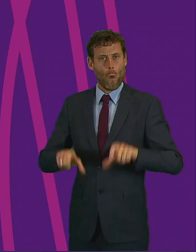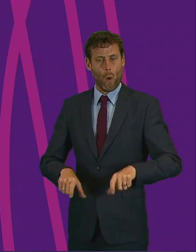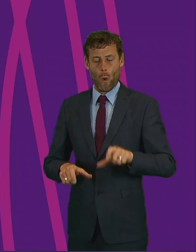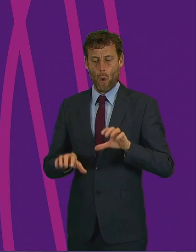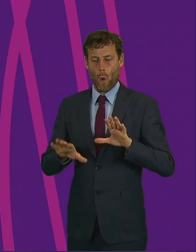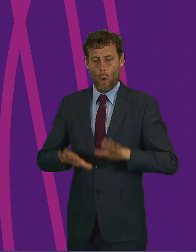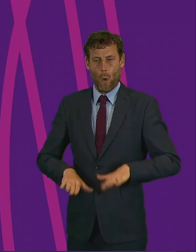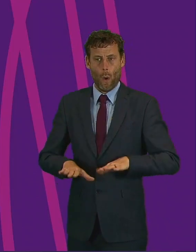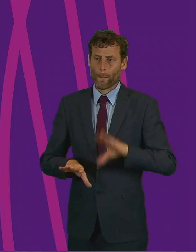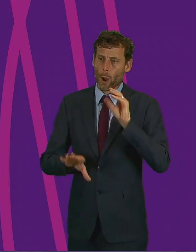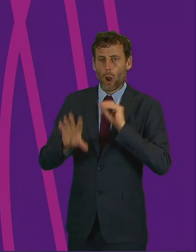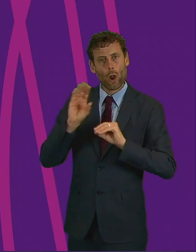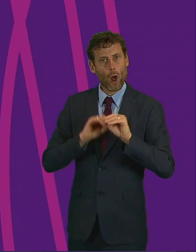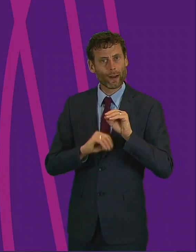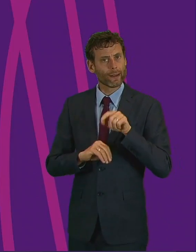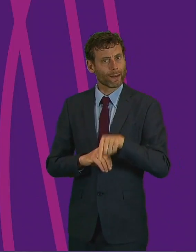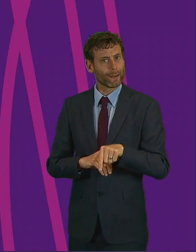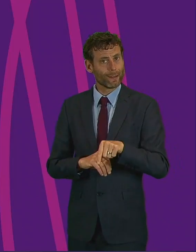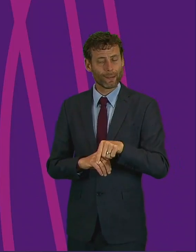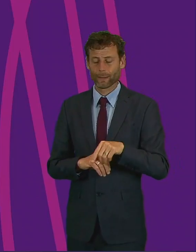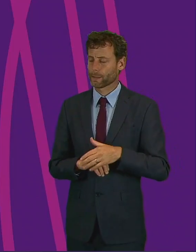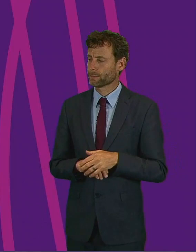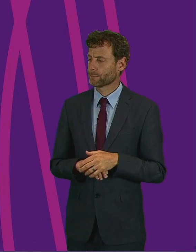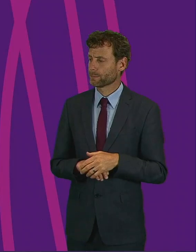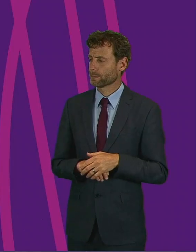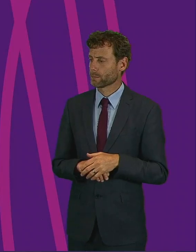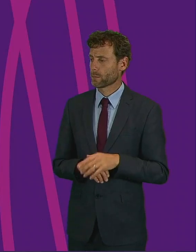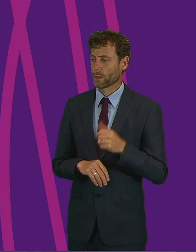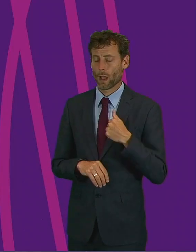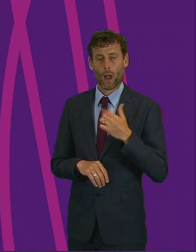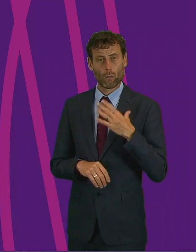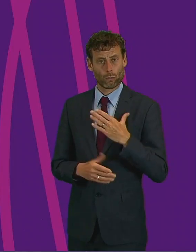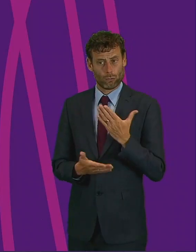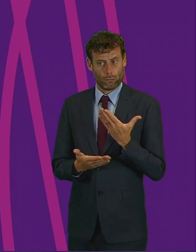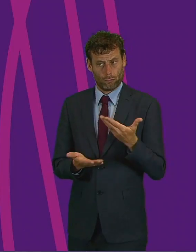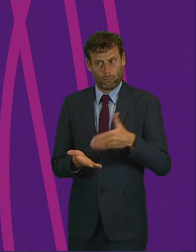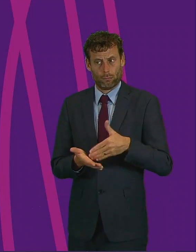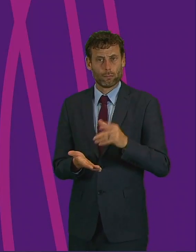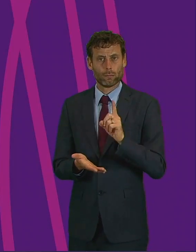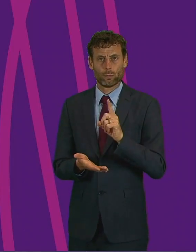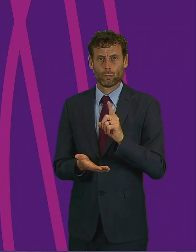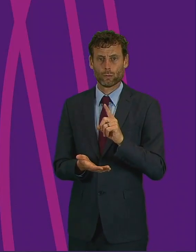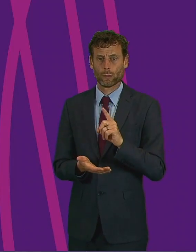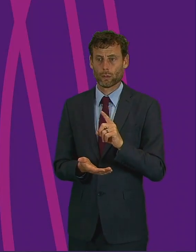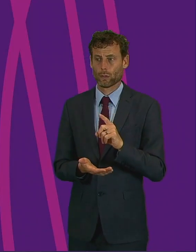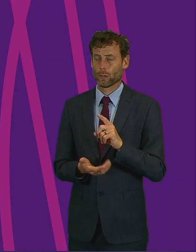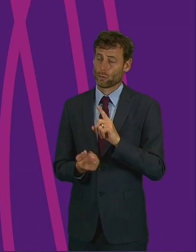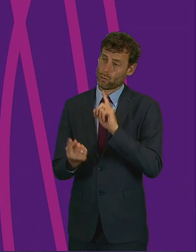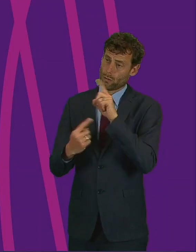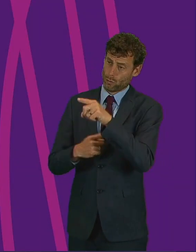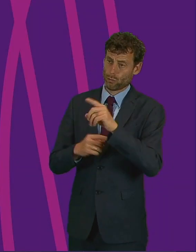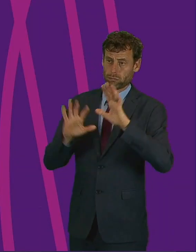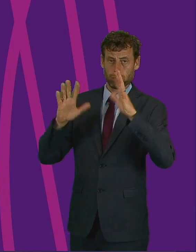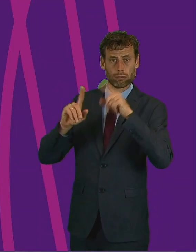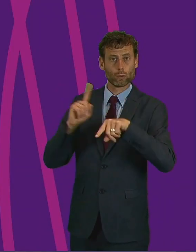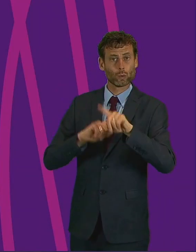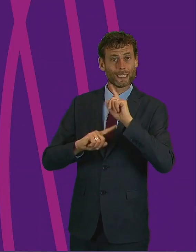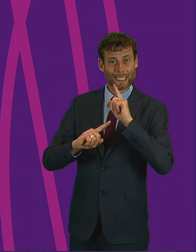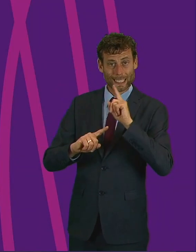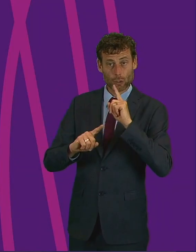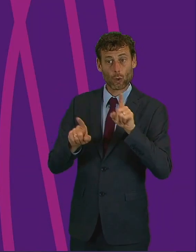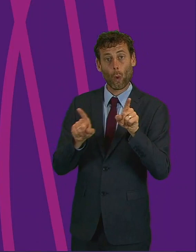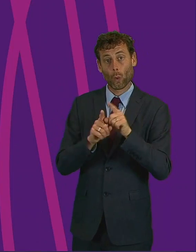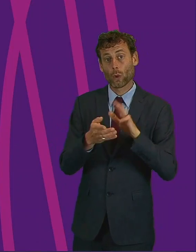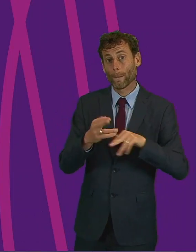young people while it is still required. I want to take the opportunity really in ending this answer by paying tribute to teachers and